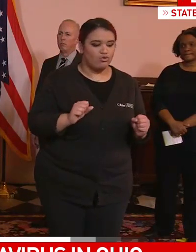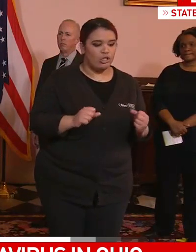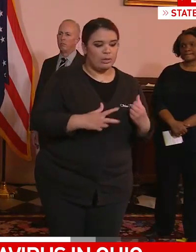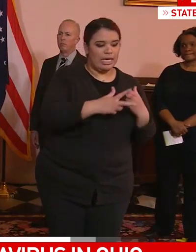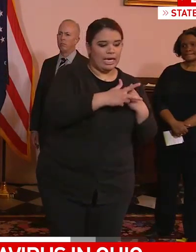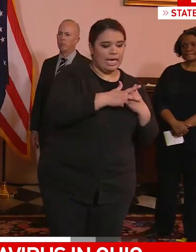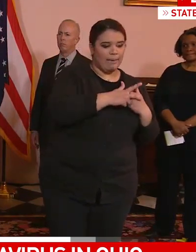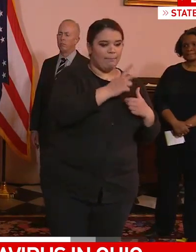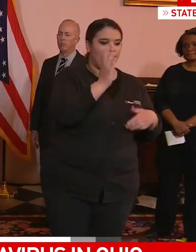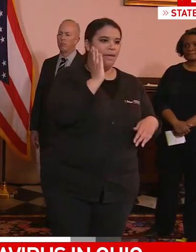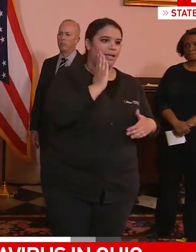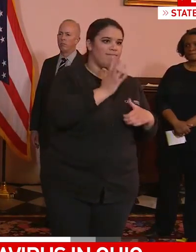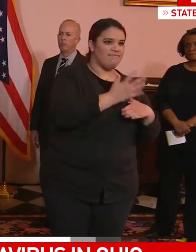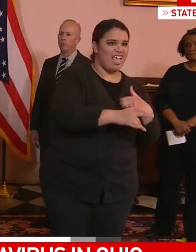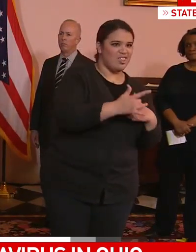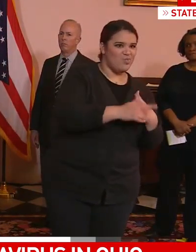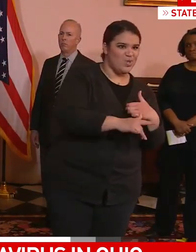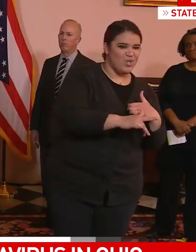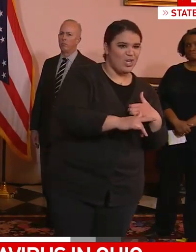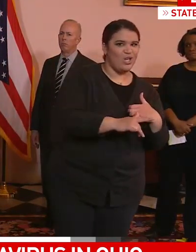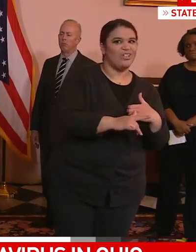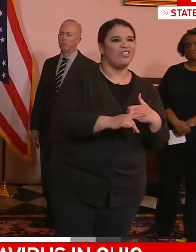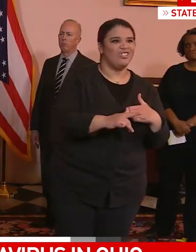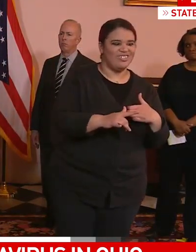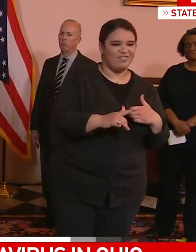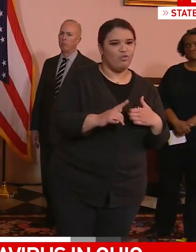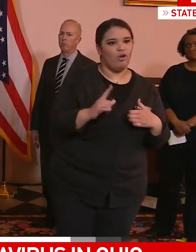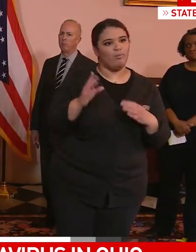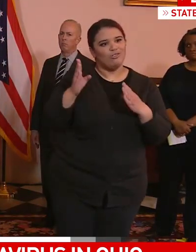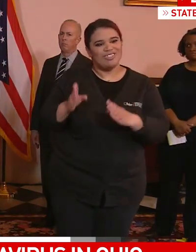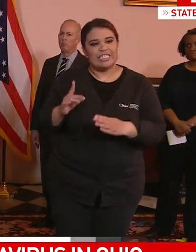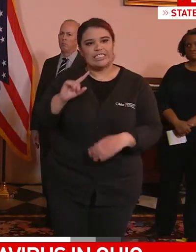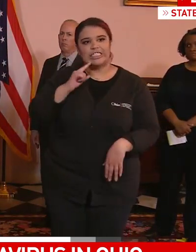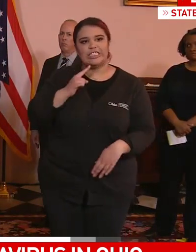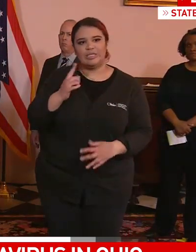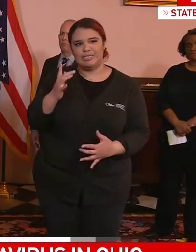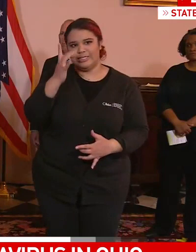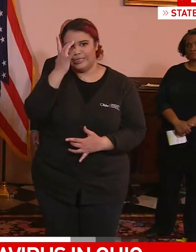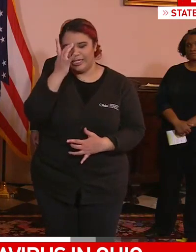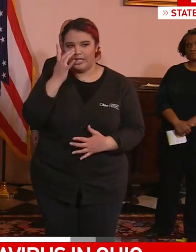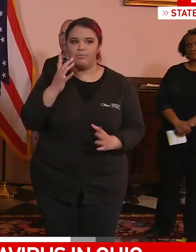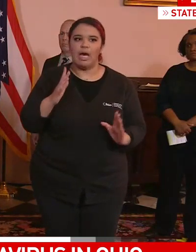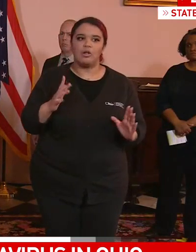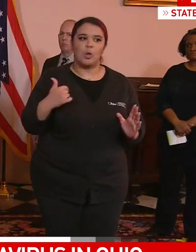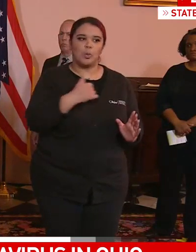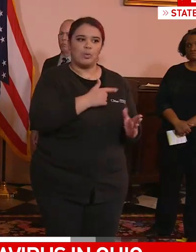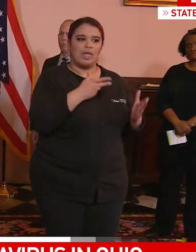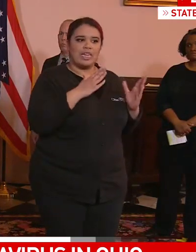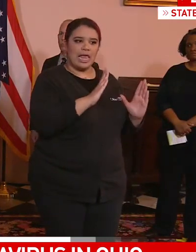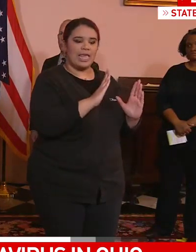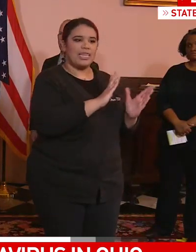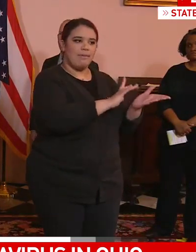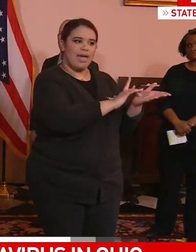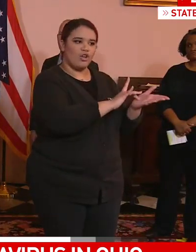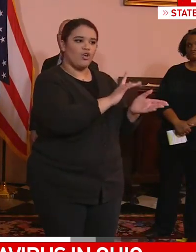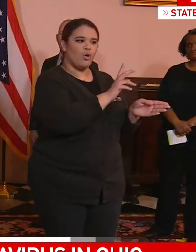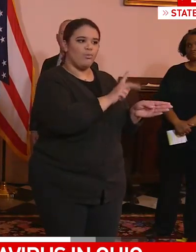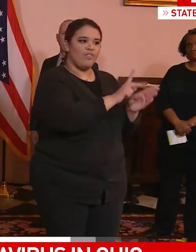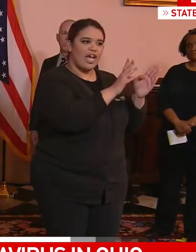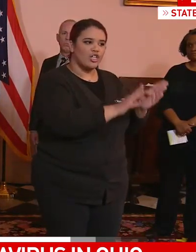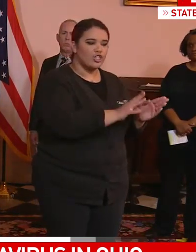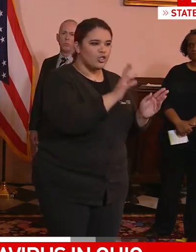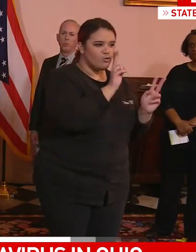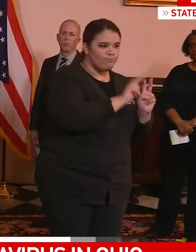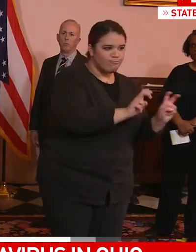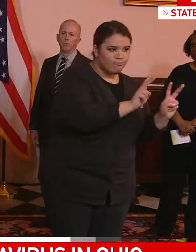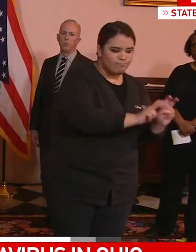but we have to let the professionals work this out in regard to what's essential and what is not. They've